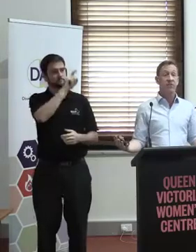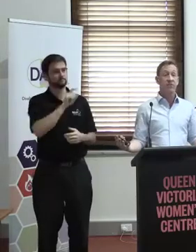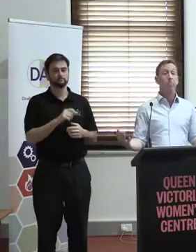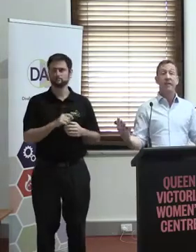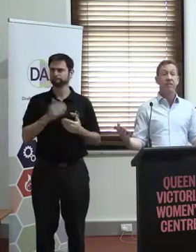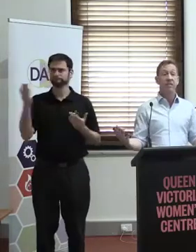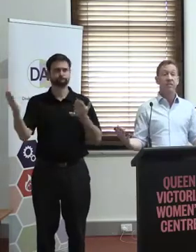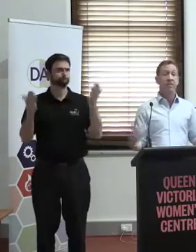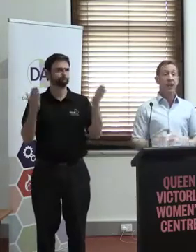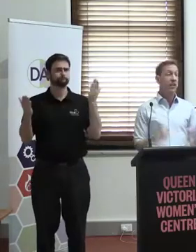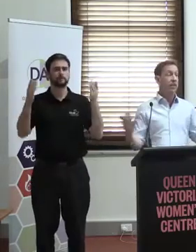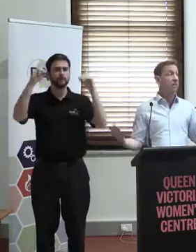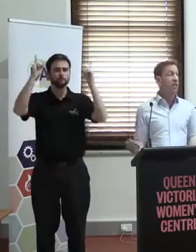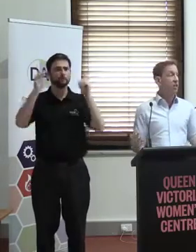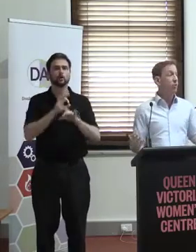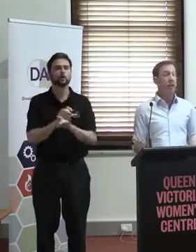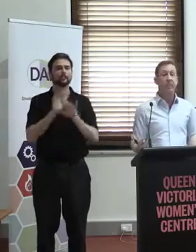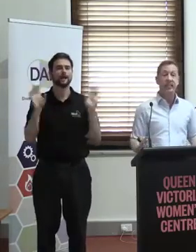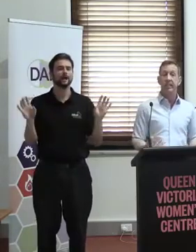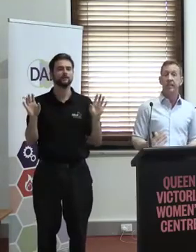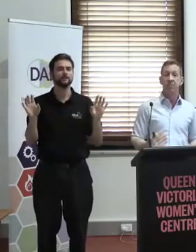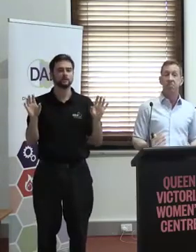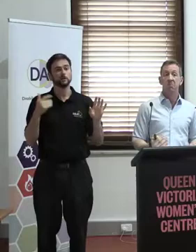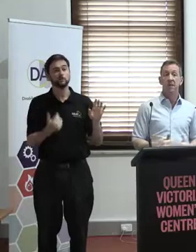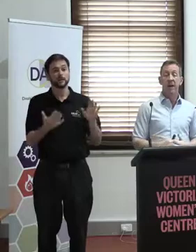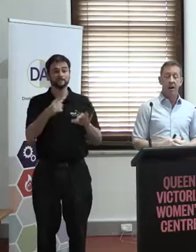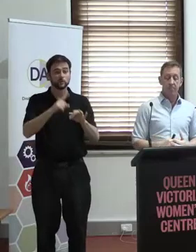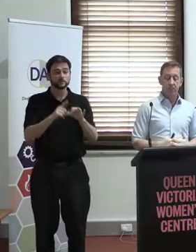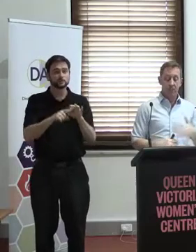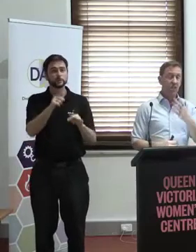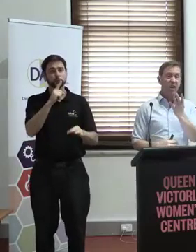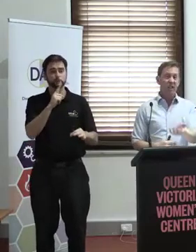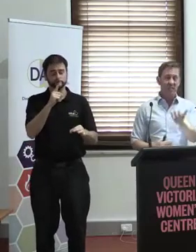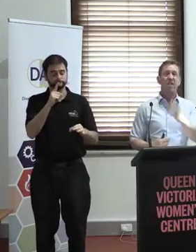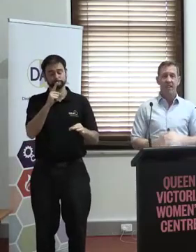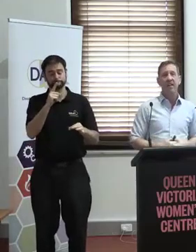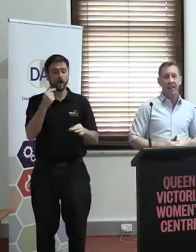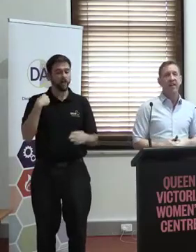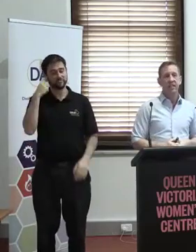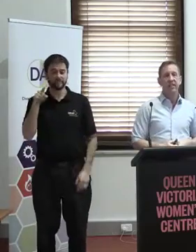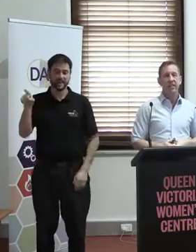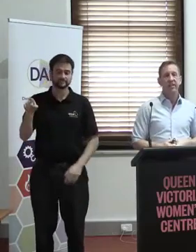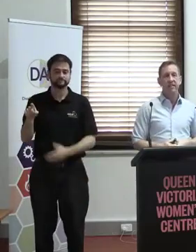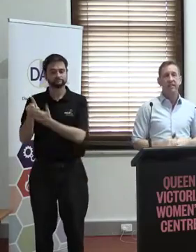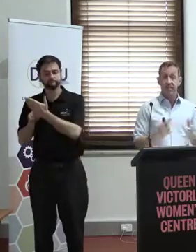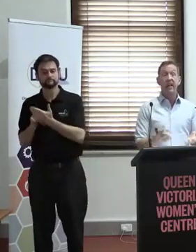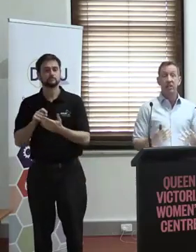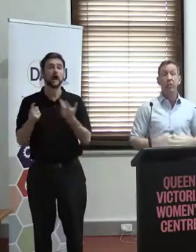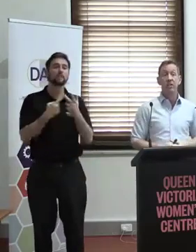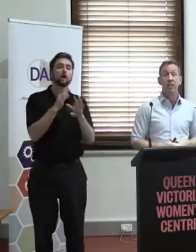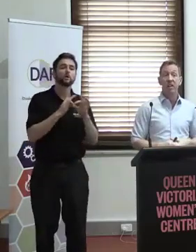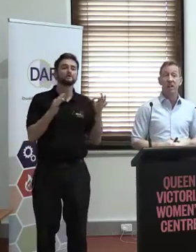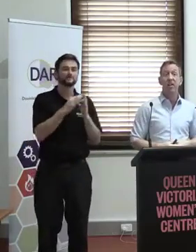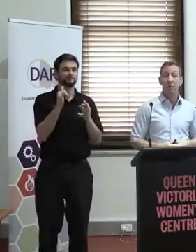of topics and you're expected to put numbers against them. So it's a very